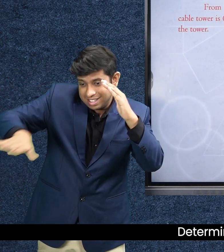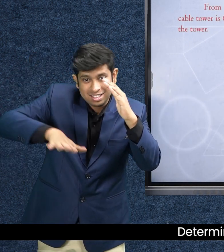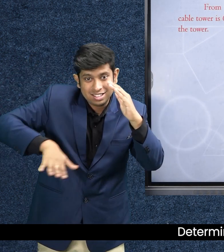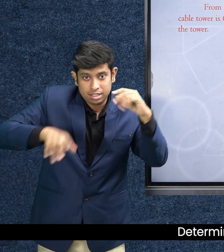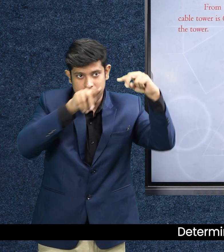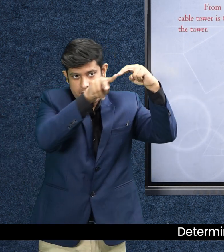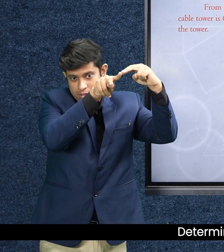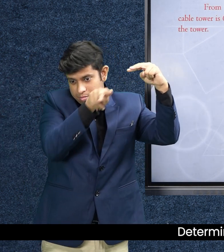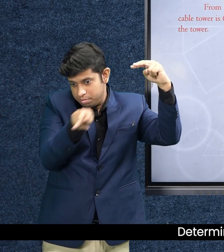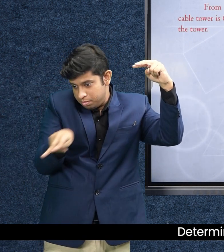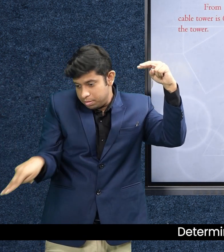Determine the height of the tower.